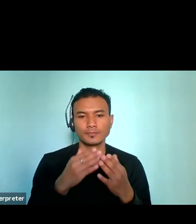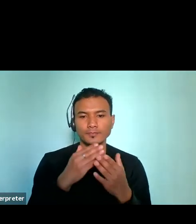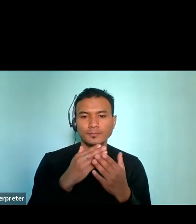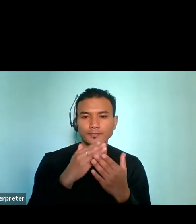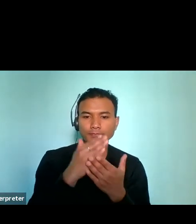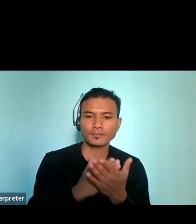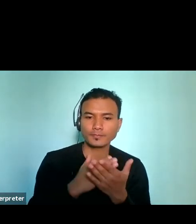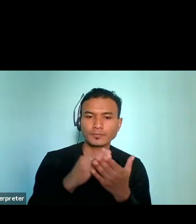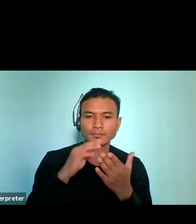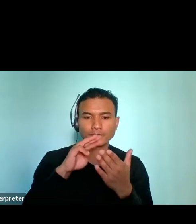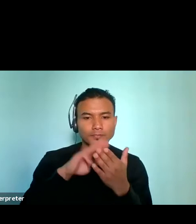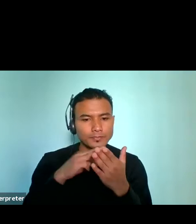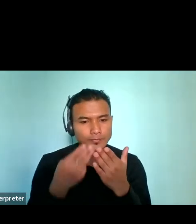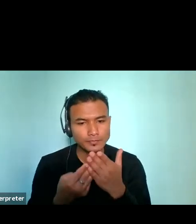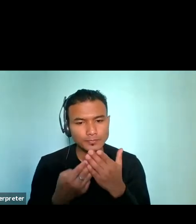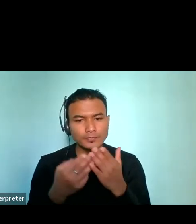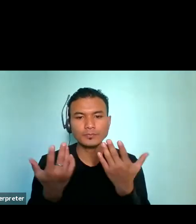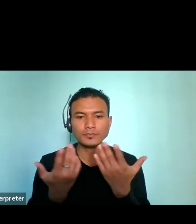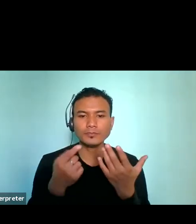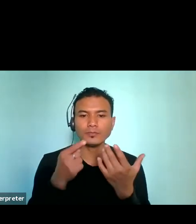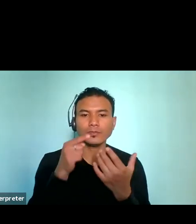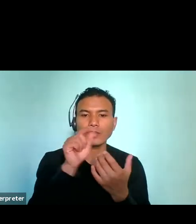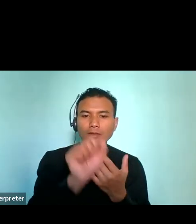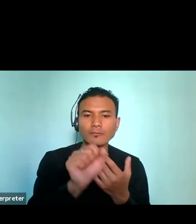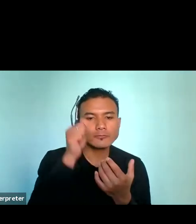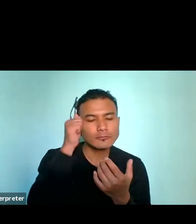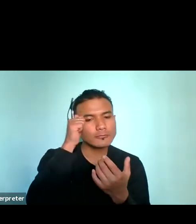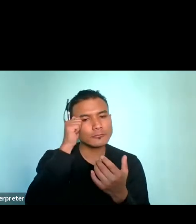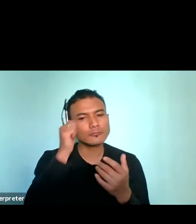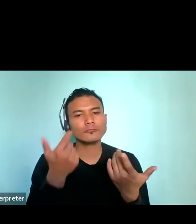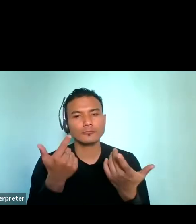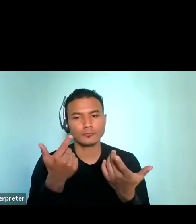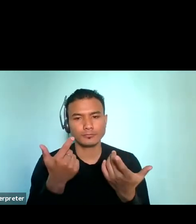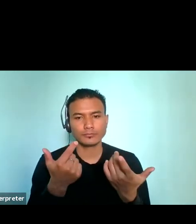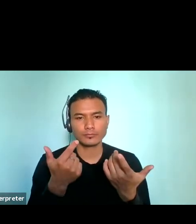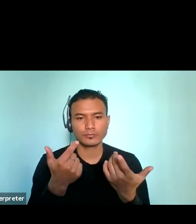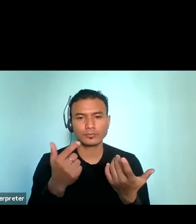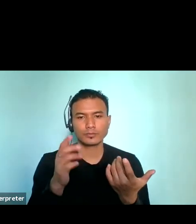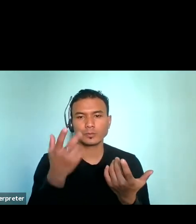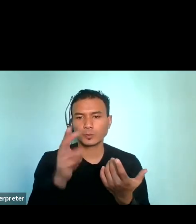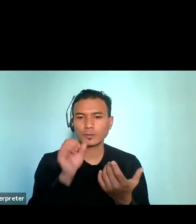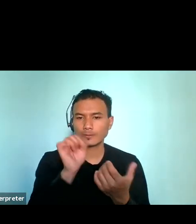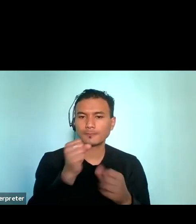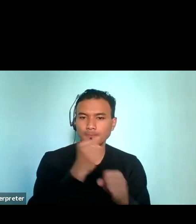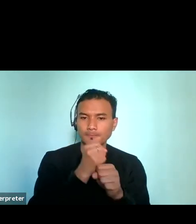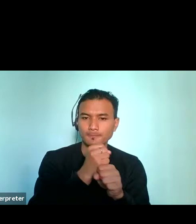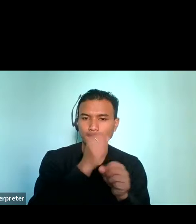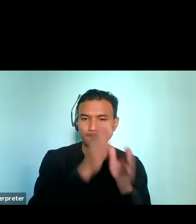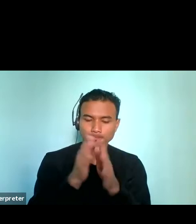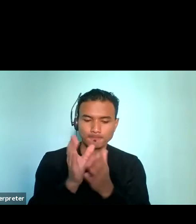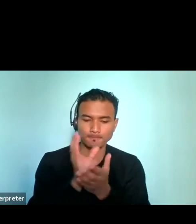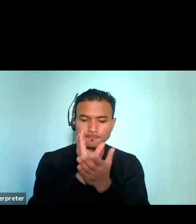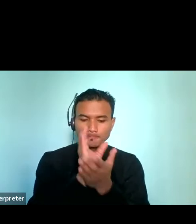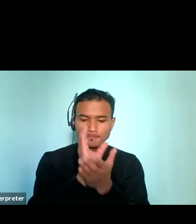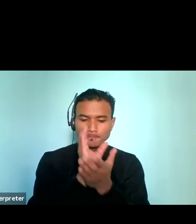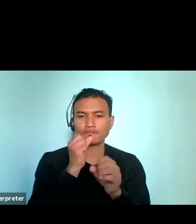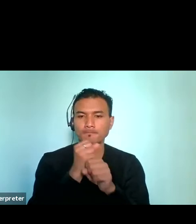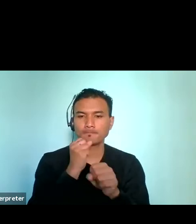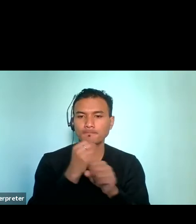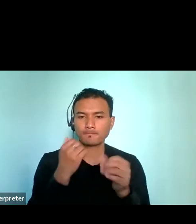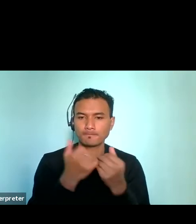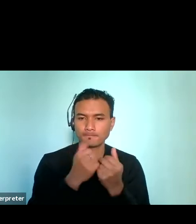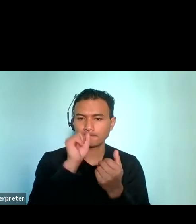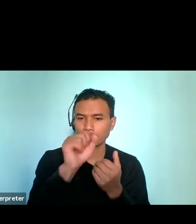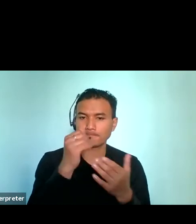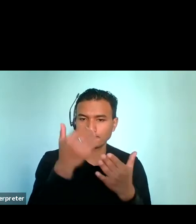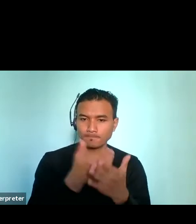What does this program mean to you, and how your experience as a fellow and how your action plan would contribute to the work of your